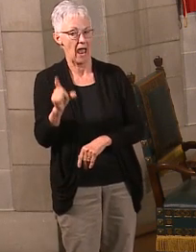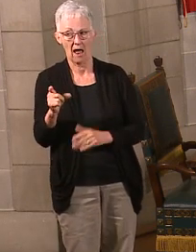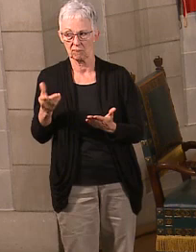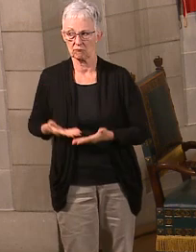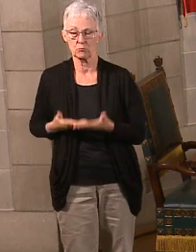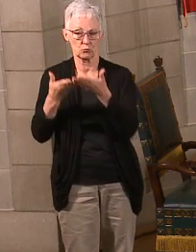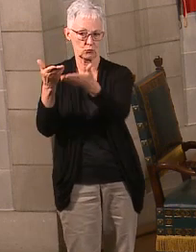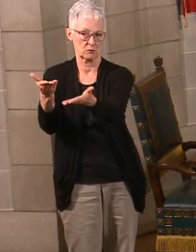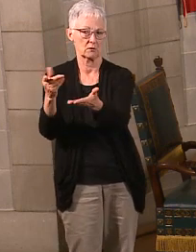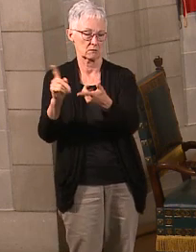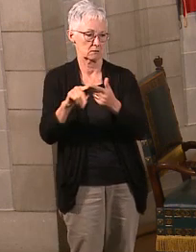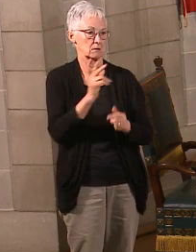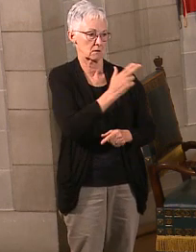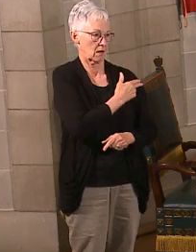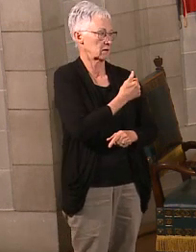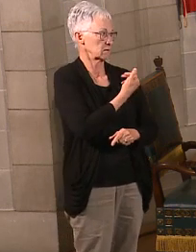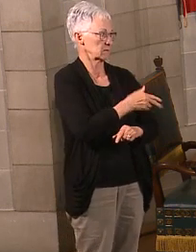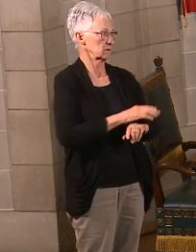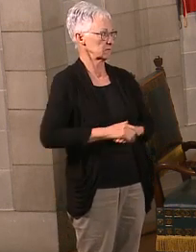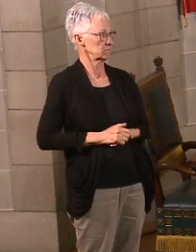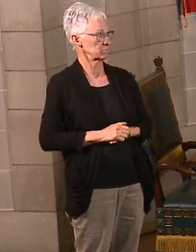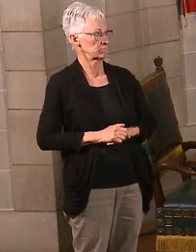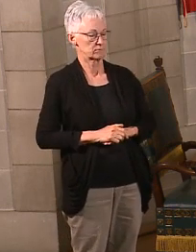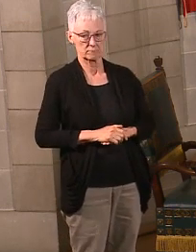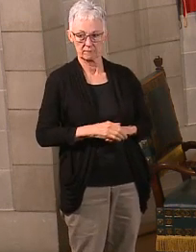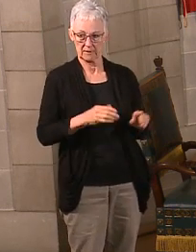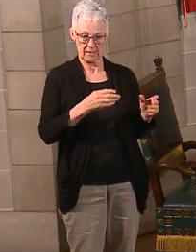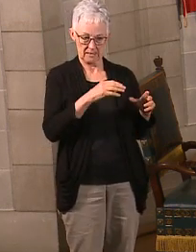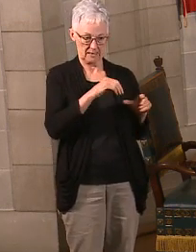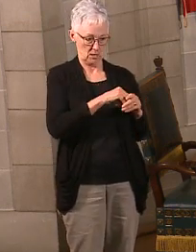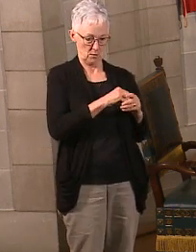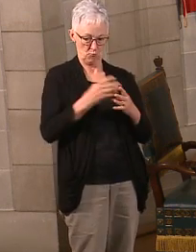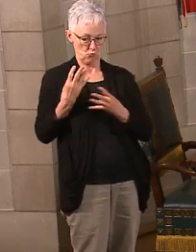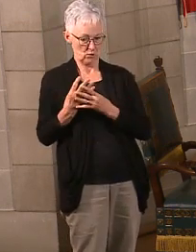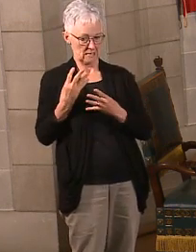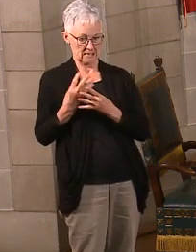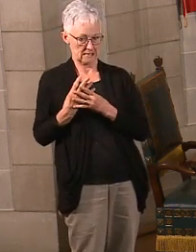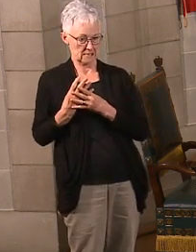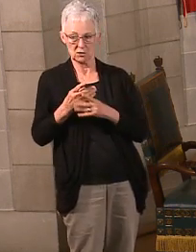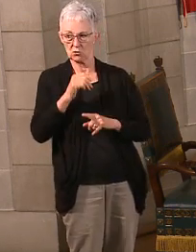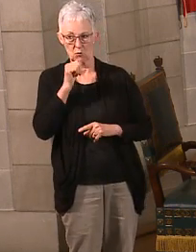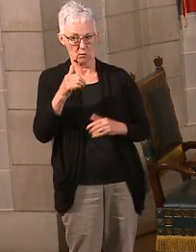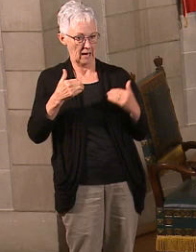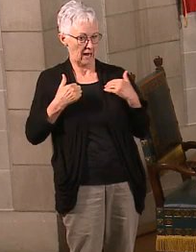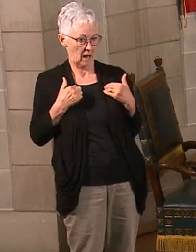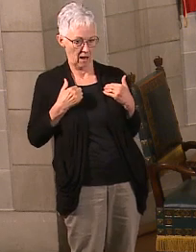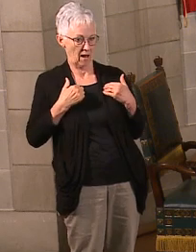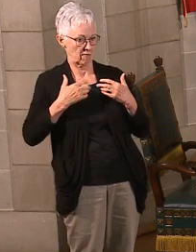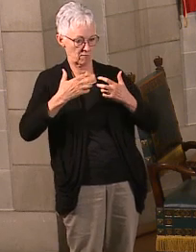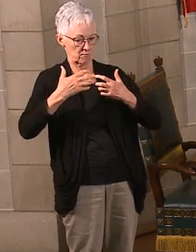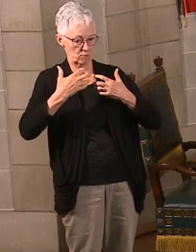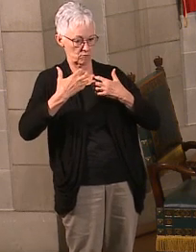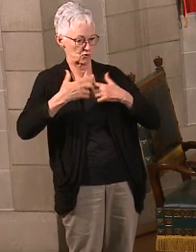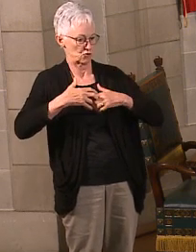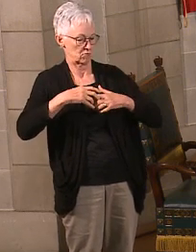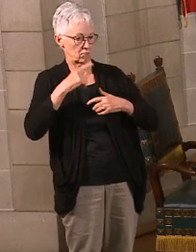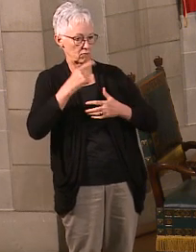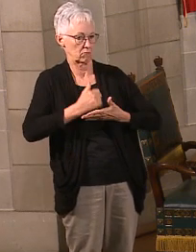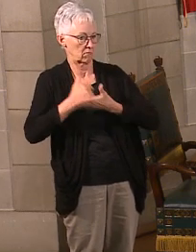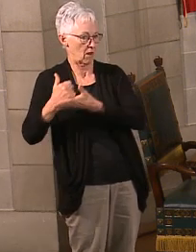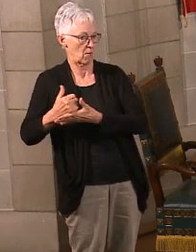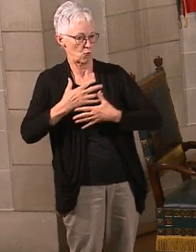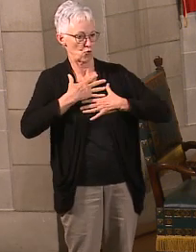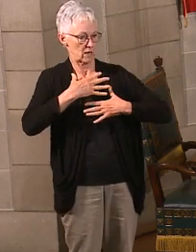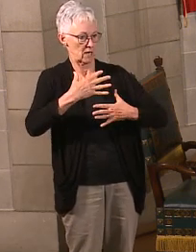be used. We do not have ventilators because, again, you need an inpatient or hospital level of care to operate a